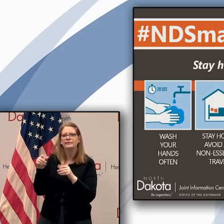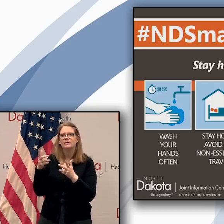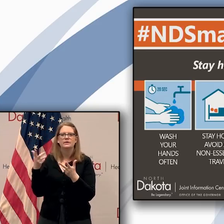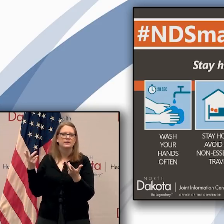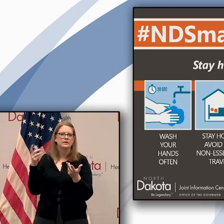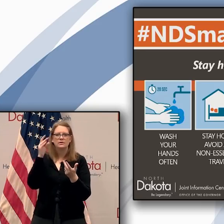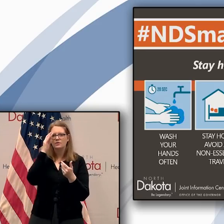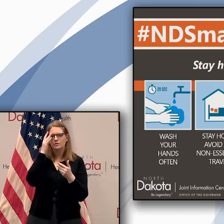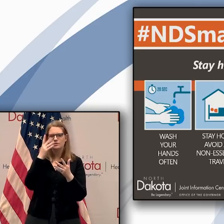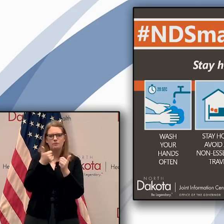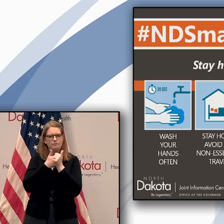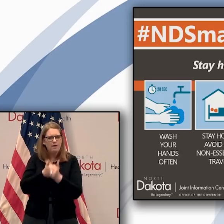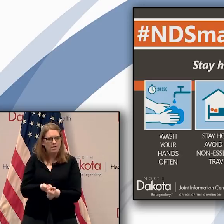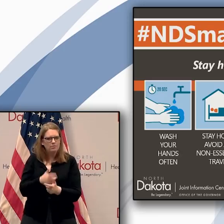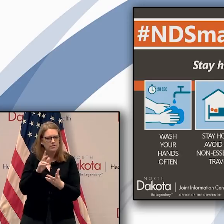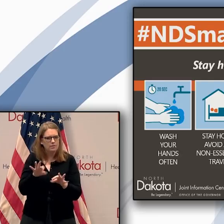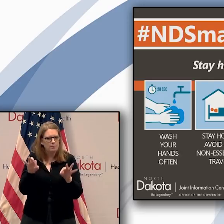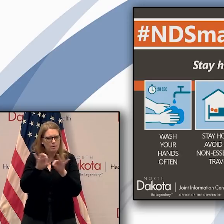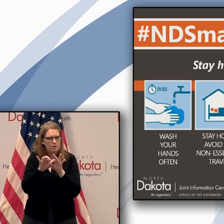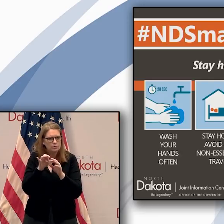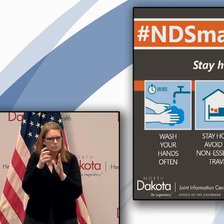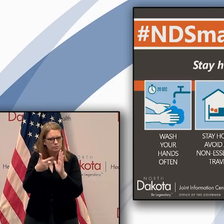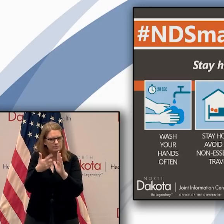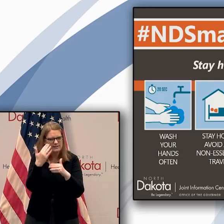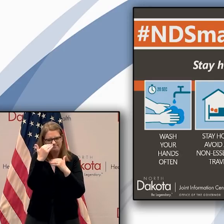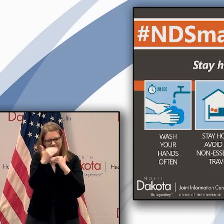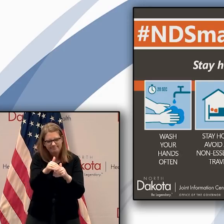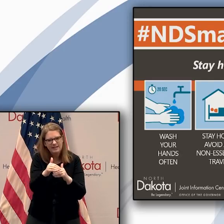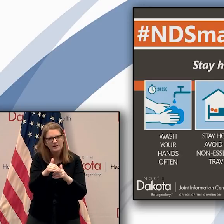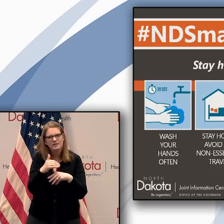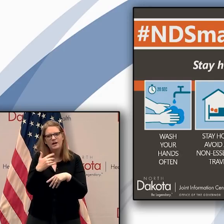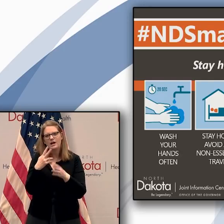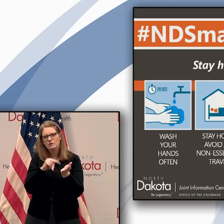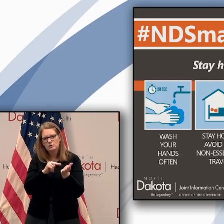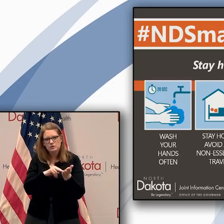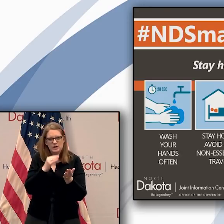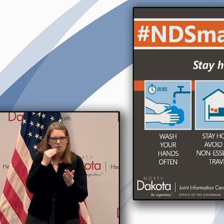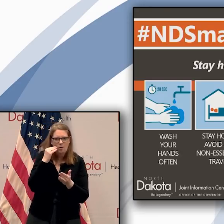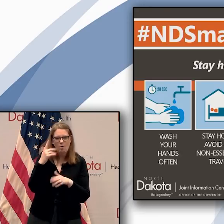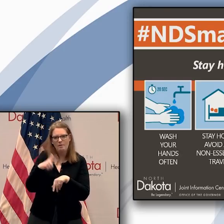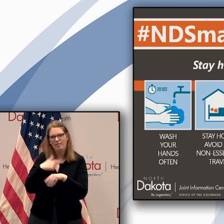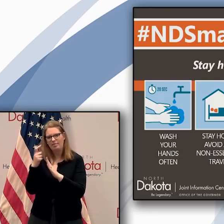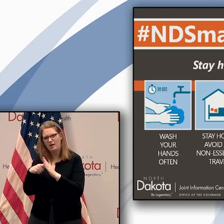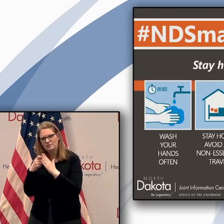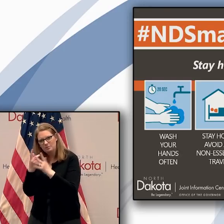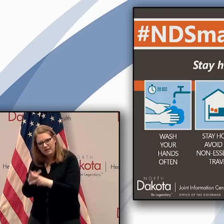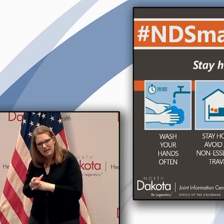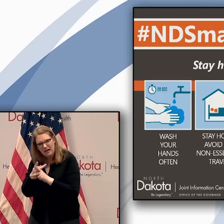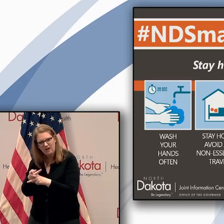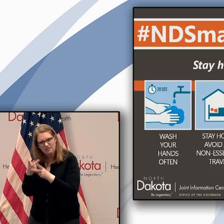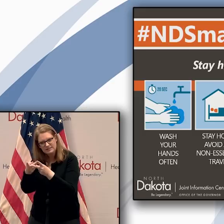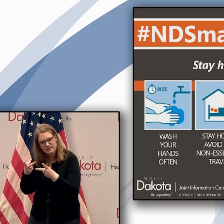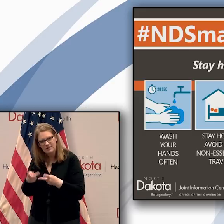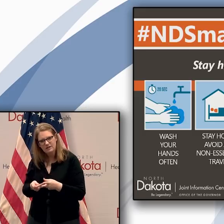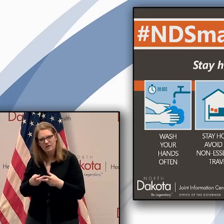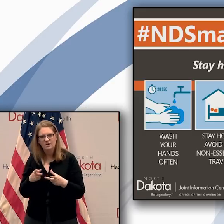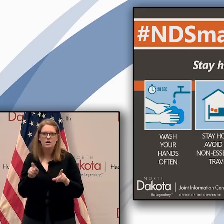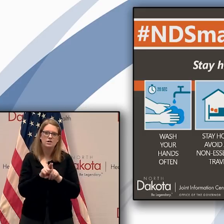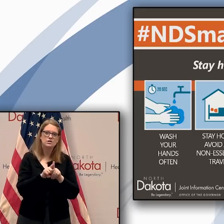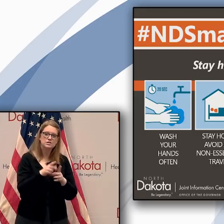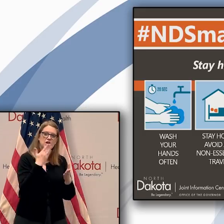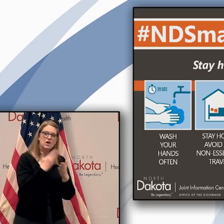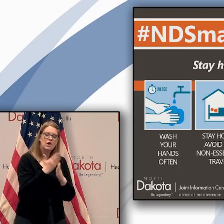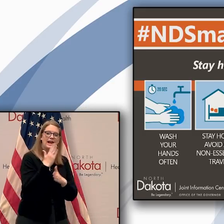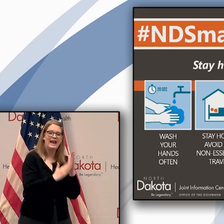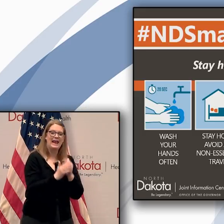follow the important restrictions on visitation at nursing homes and long-term care facilities that we have implemented. And of course, practice good hand